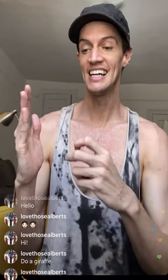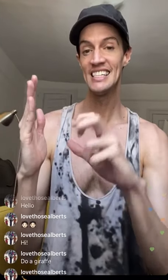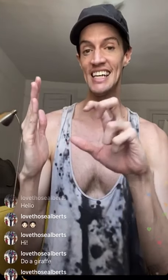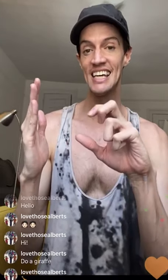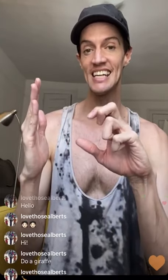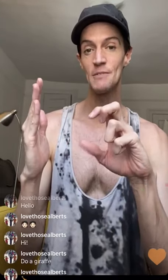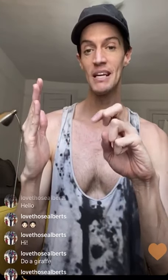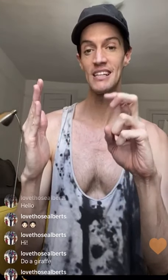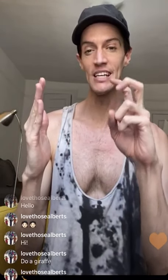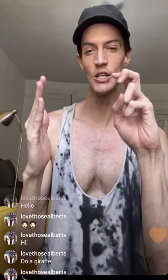Ticket is basically, we're